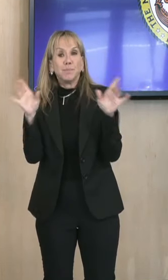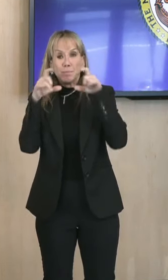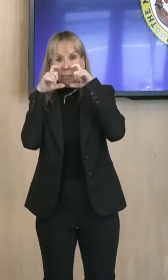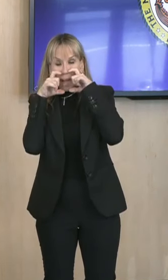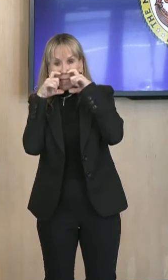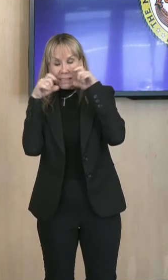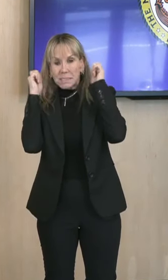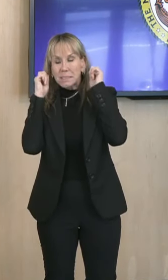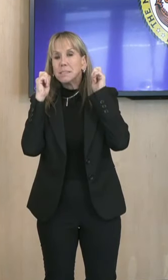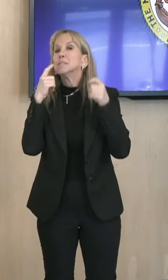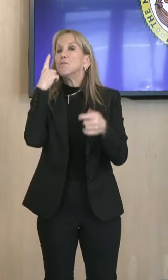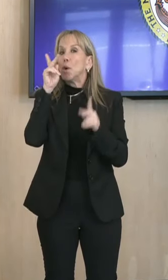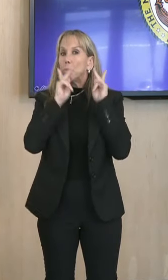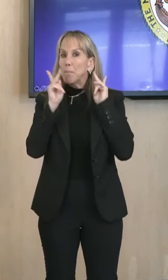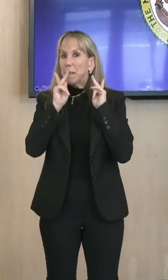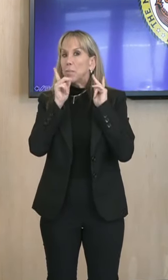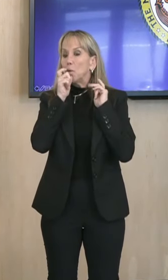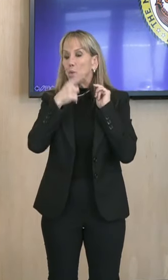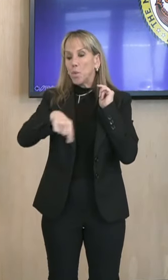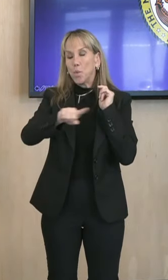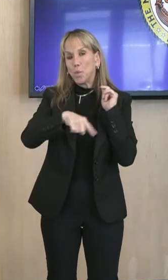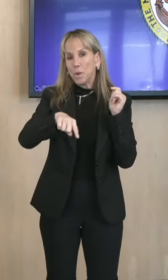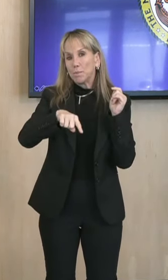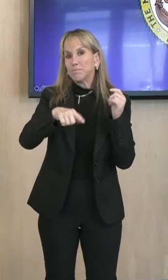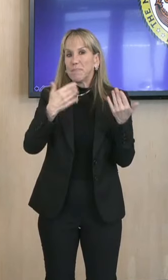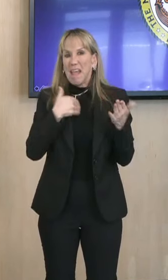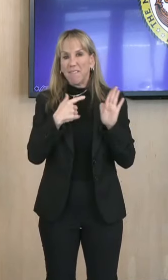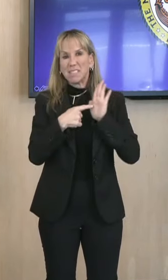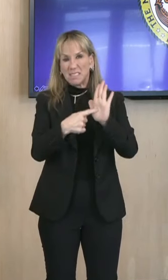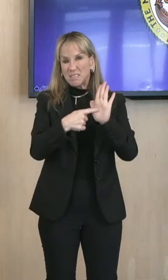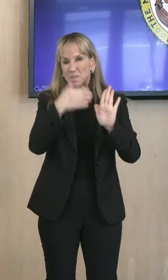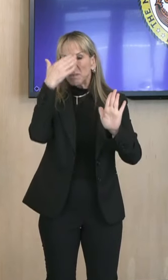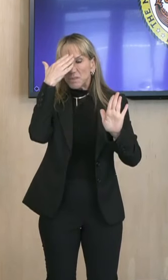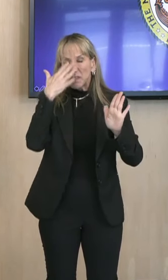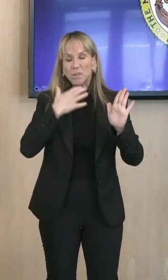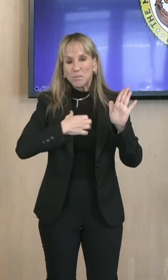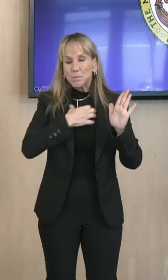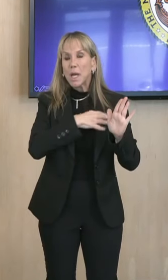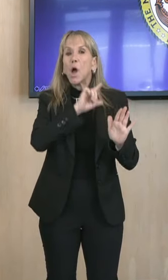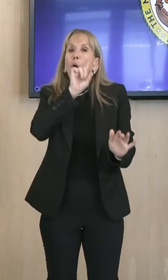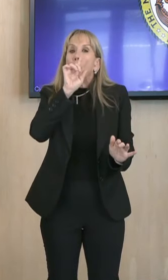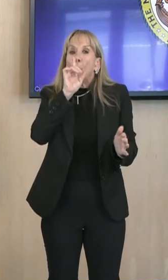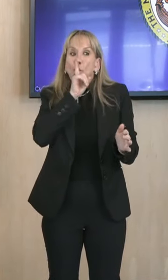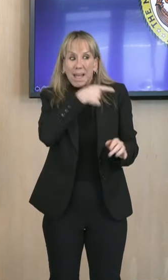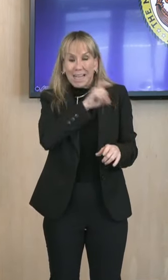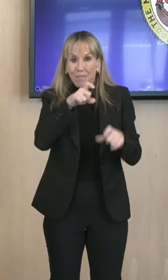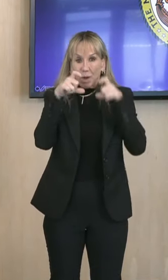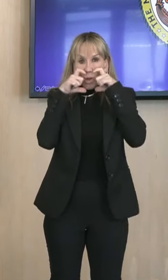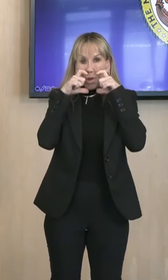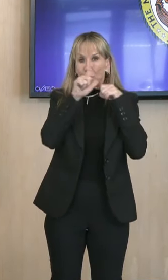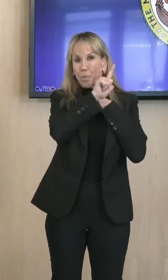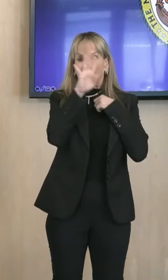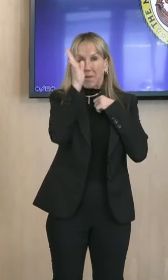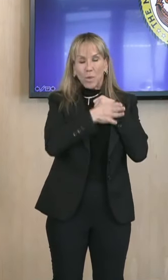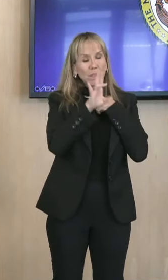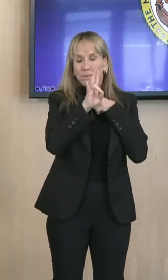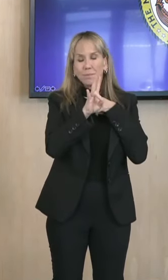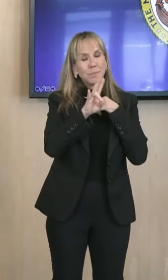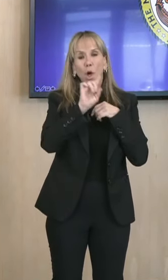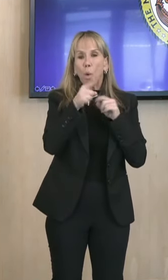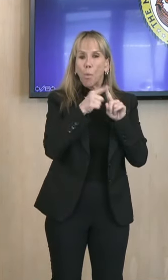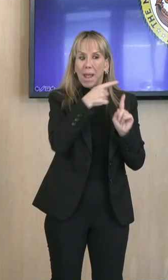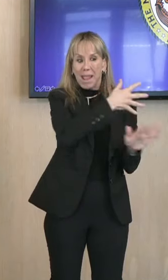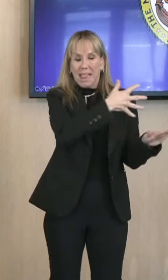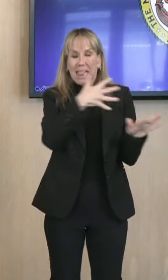only when they travel outside their home. And we believe that we will follow the guidance of the state of California, which we expect to receive today. But it